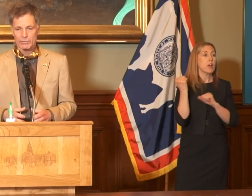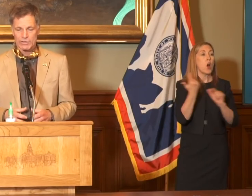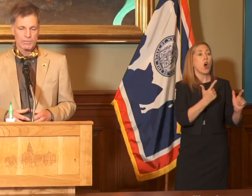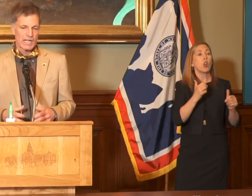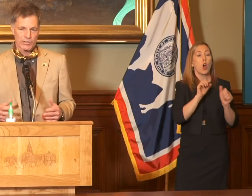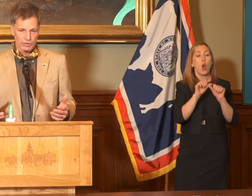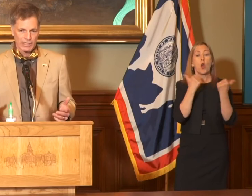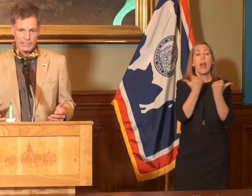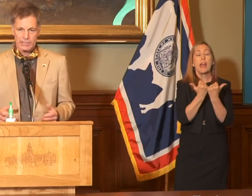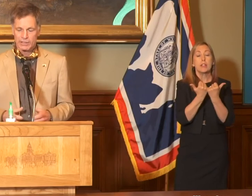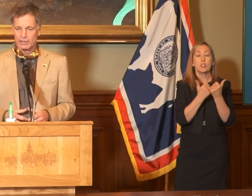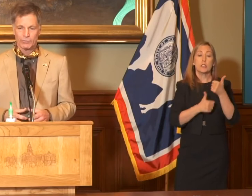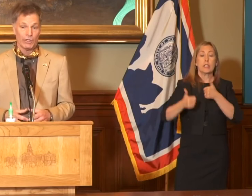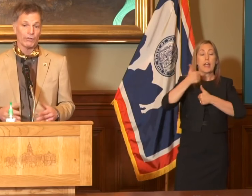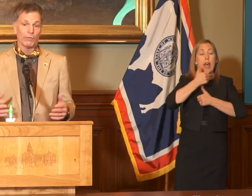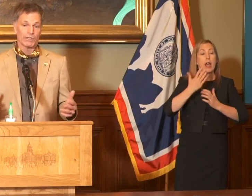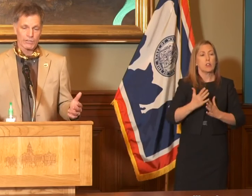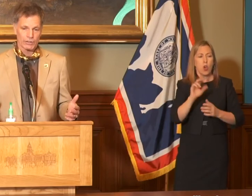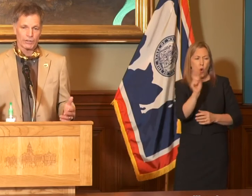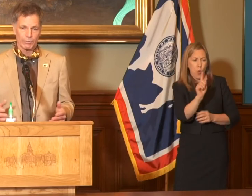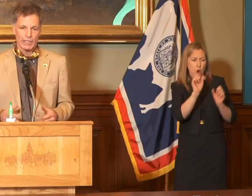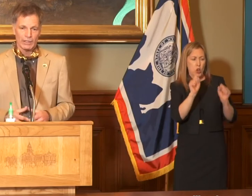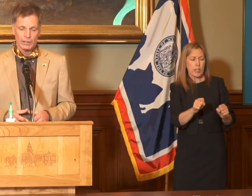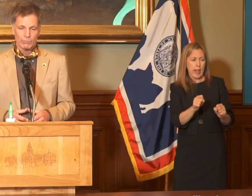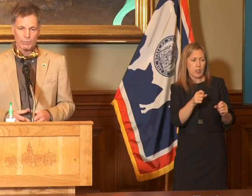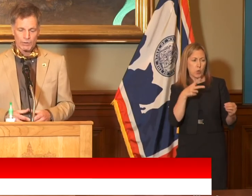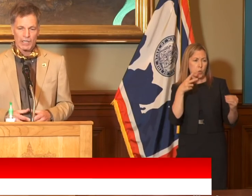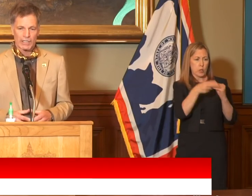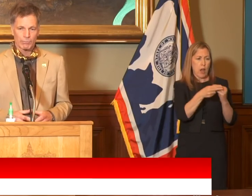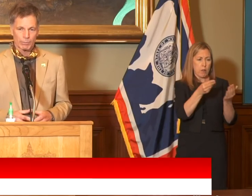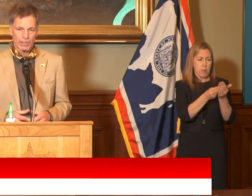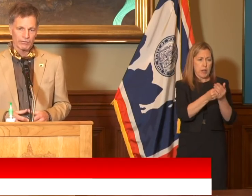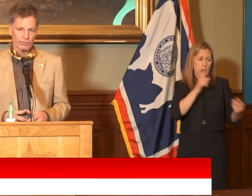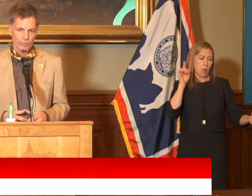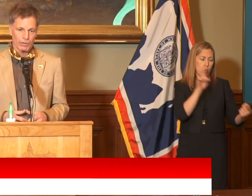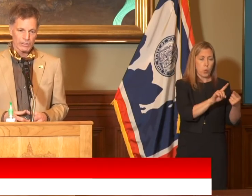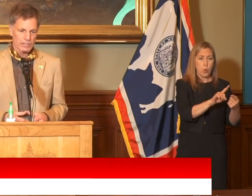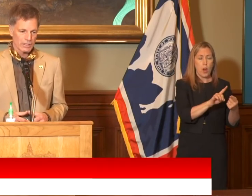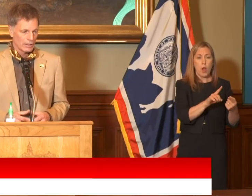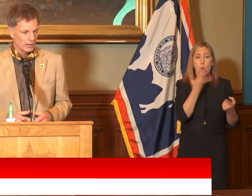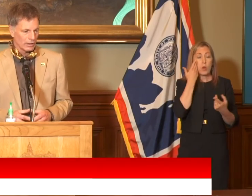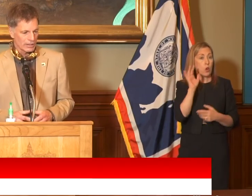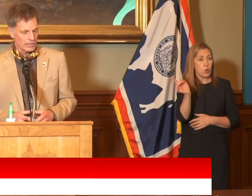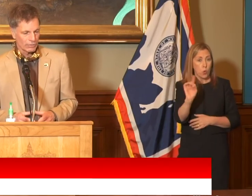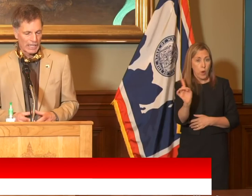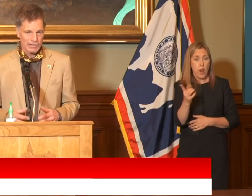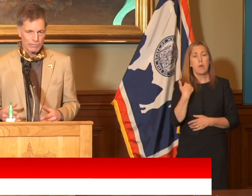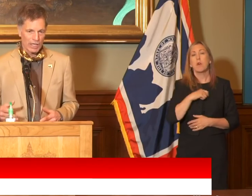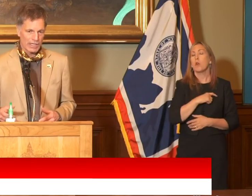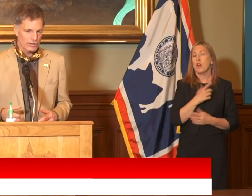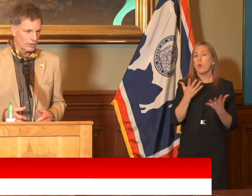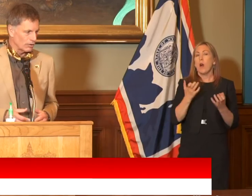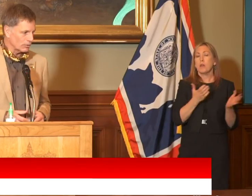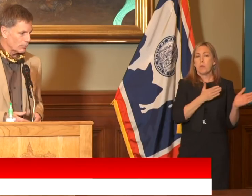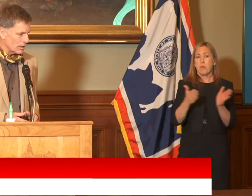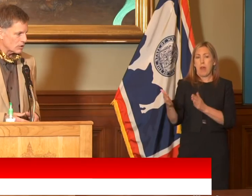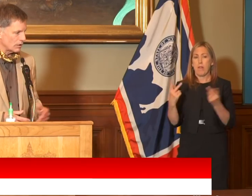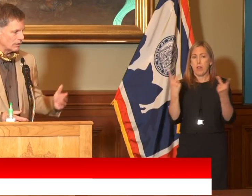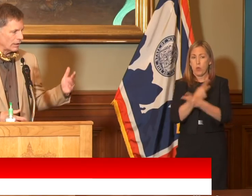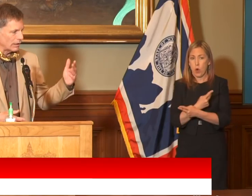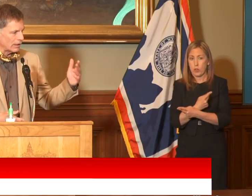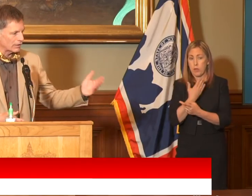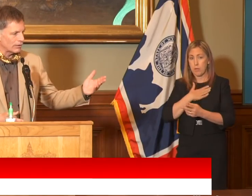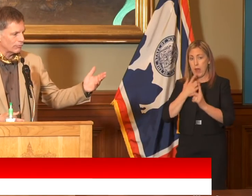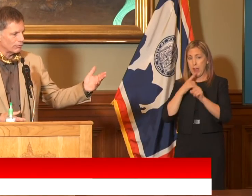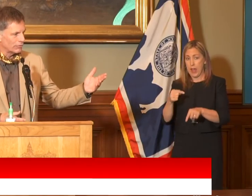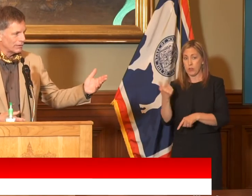make substantial cuts. We don't know what those are going to be, but we're trying to get prepared for the worst. So that's my answer to your